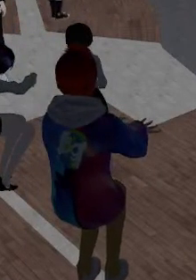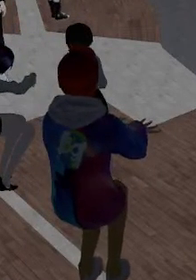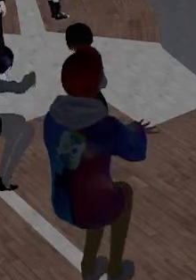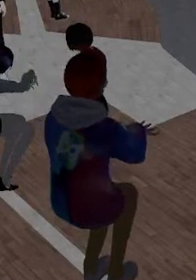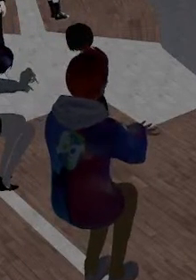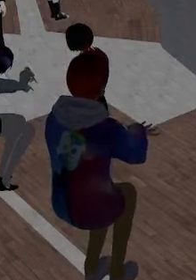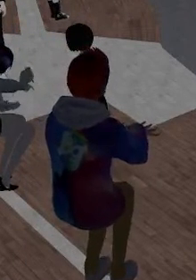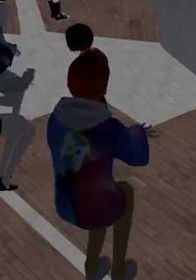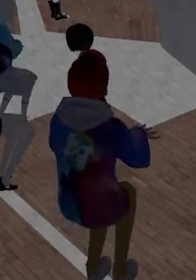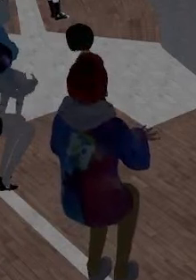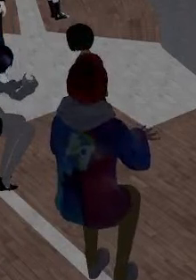Nice.